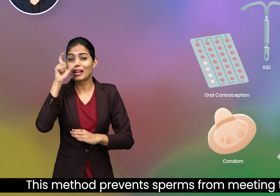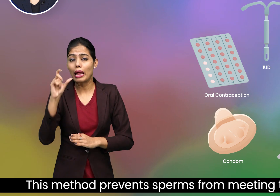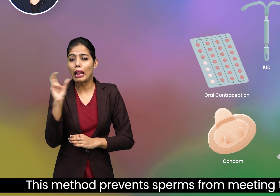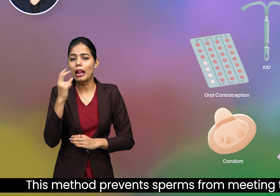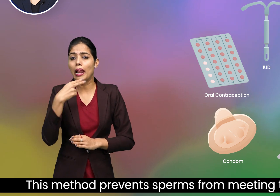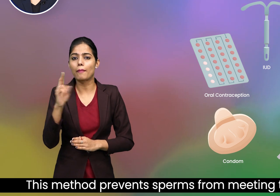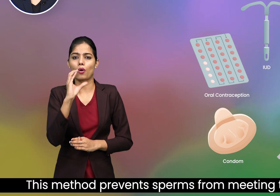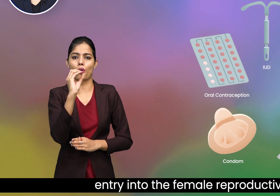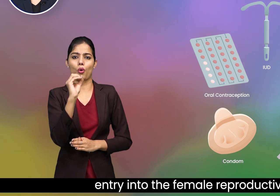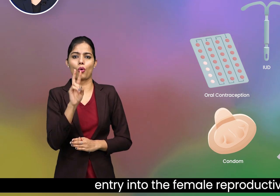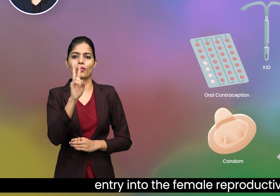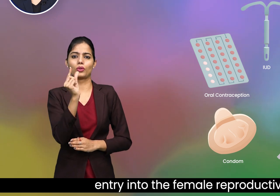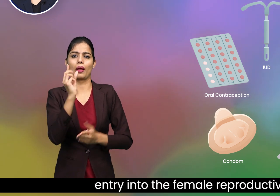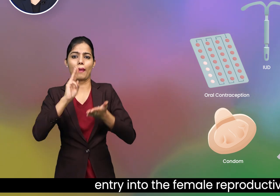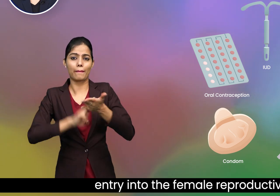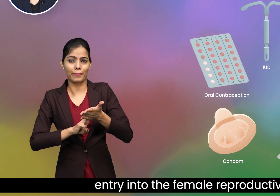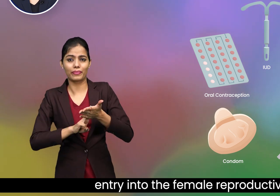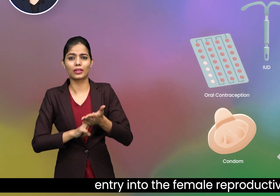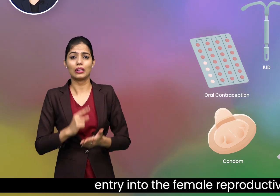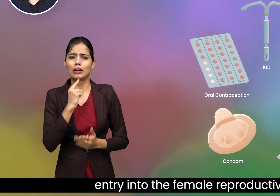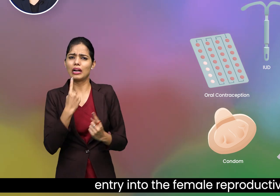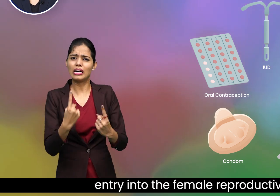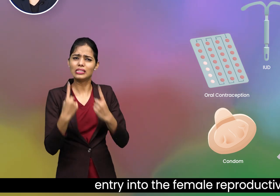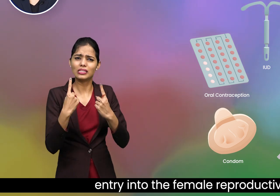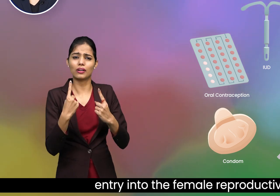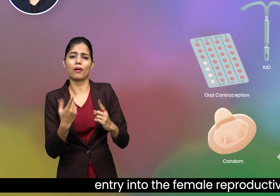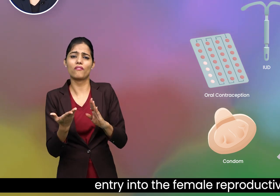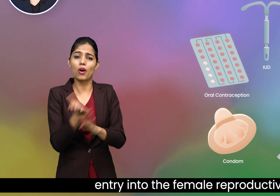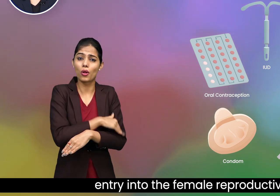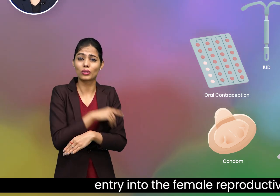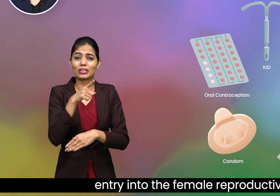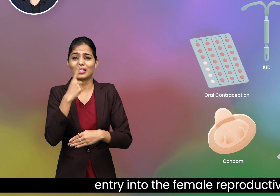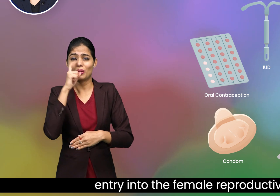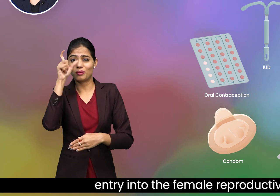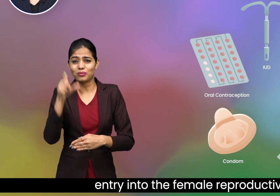ovum, restricting entry into the female reproductive tract.